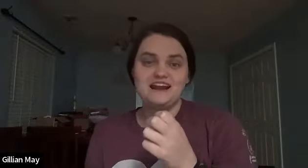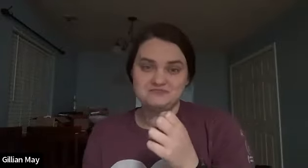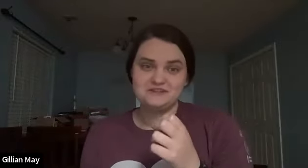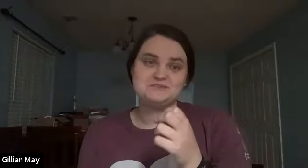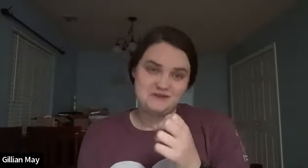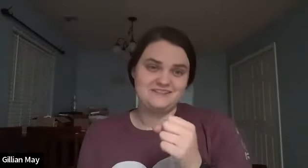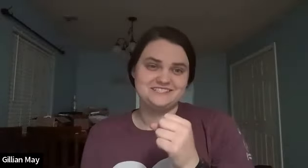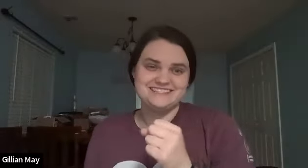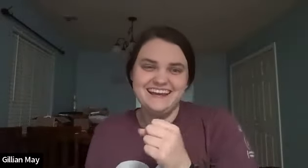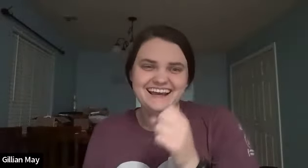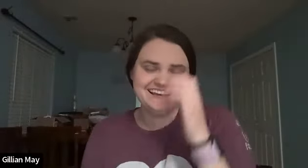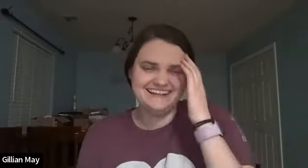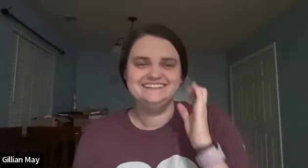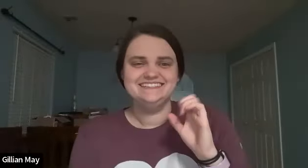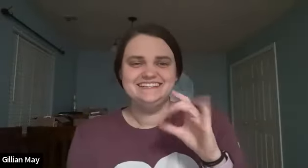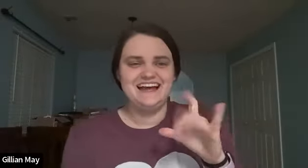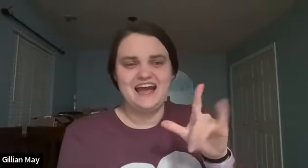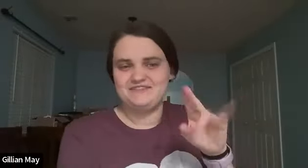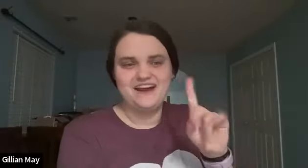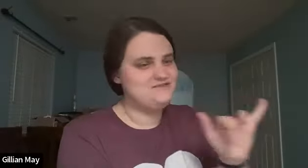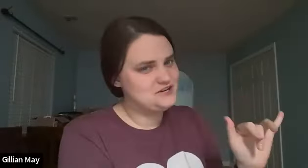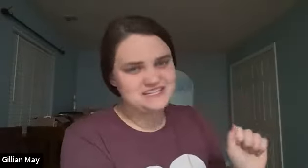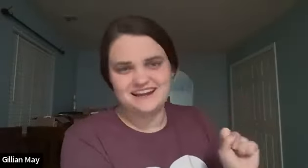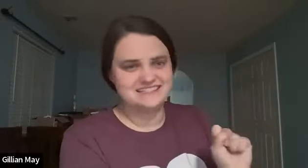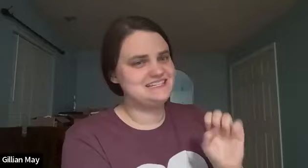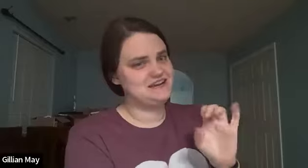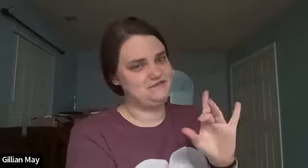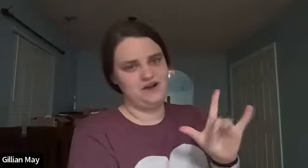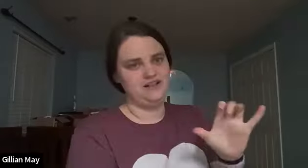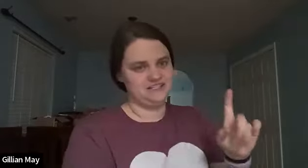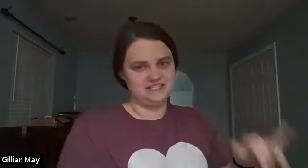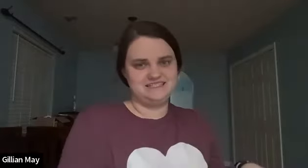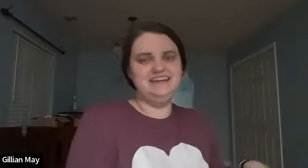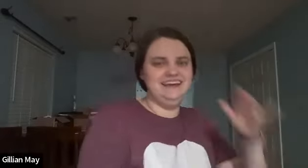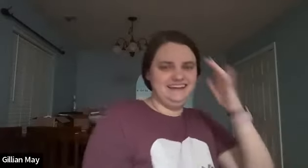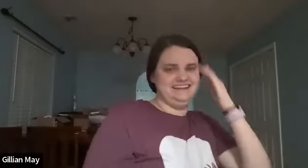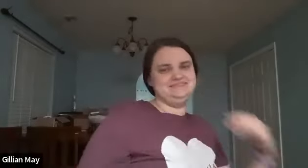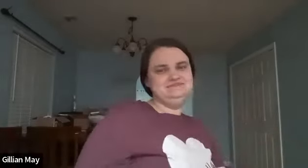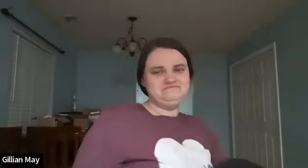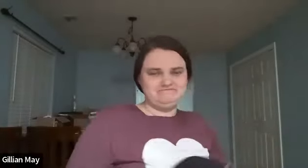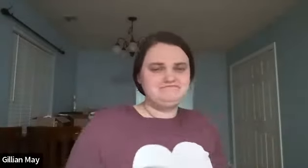gonna have to fingerspell ecologist. I have unfortunately not seen a sign for ecologist.